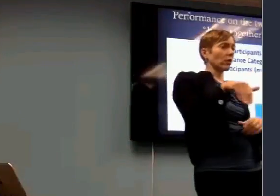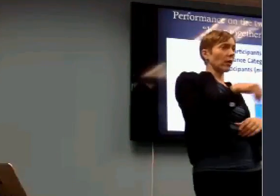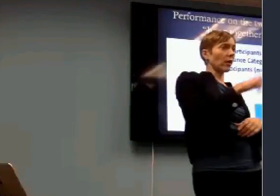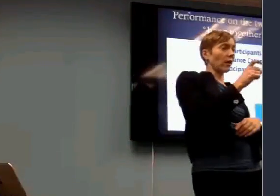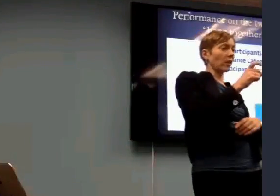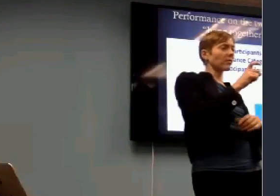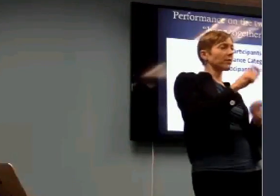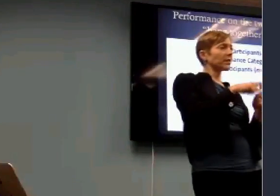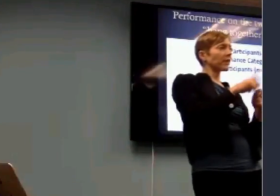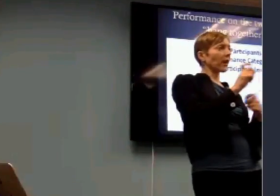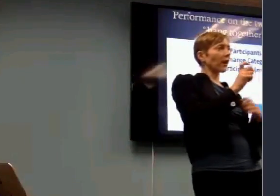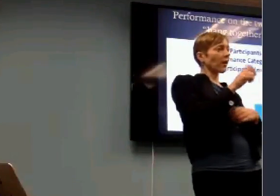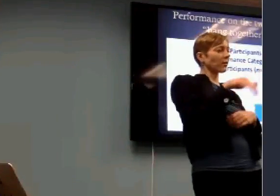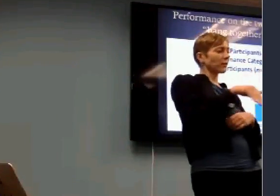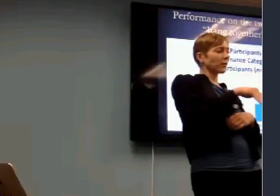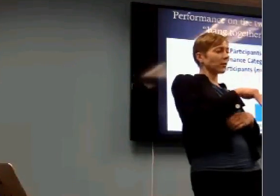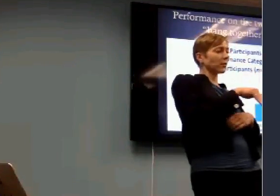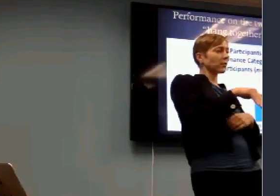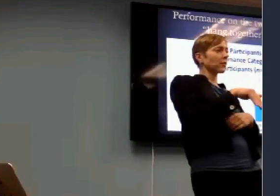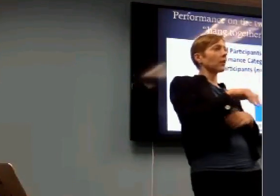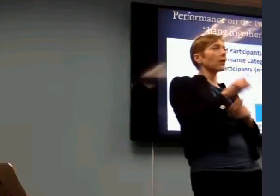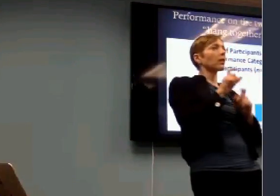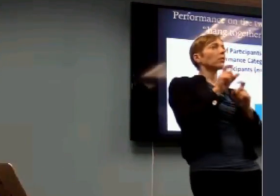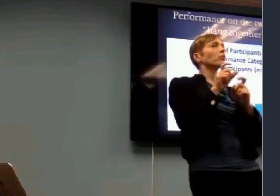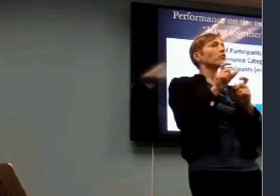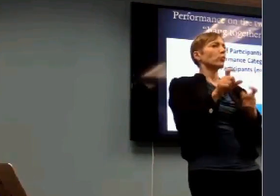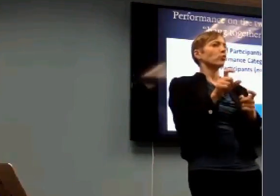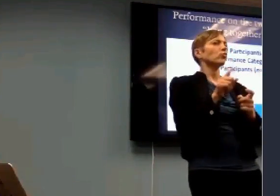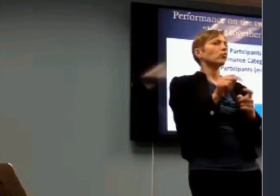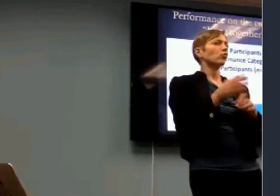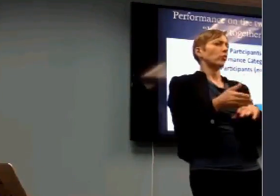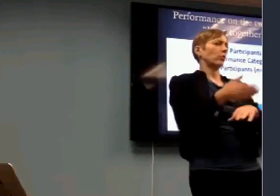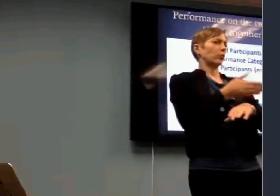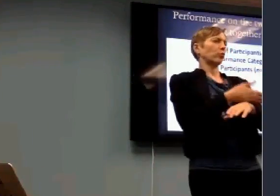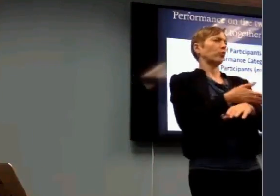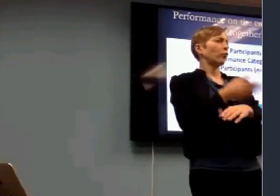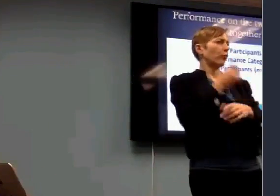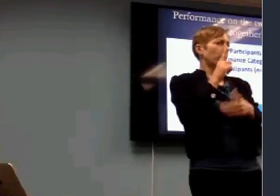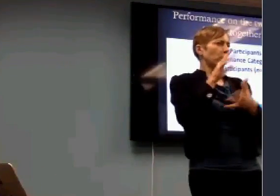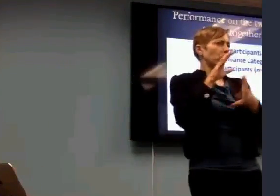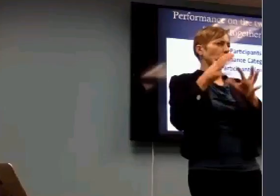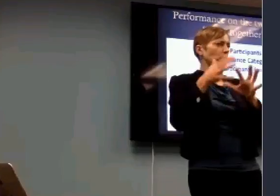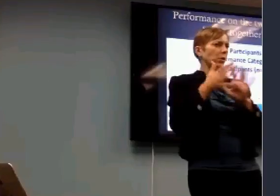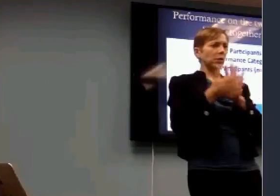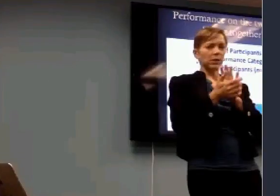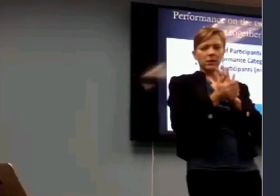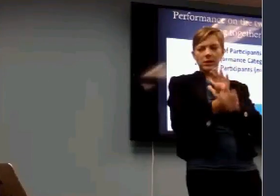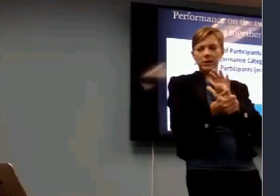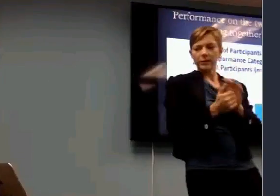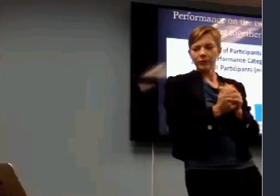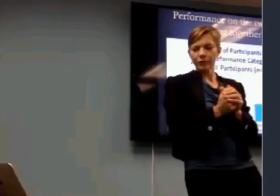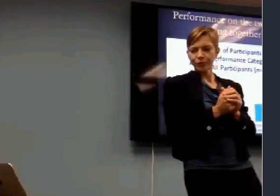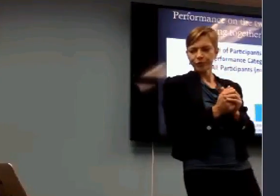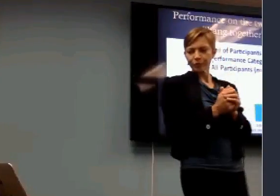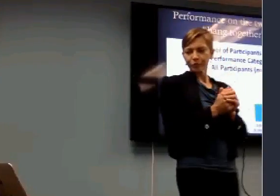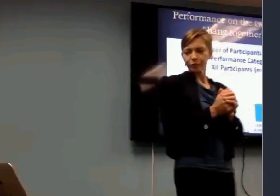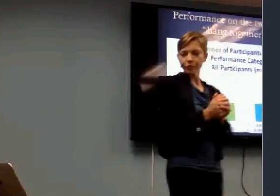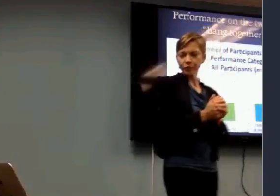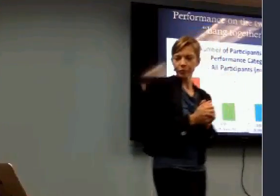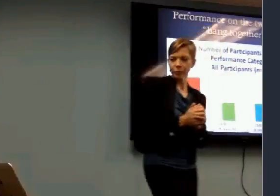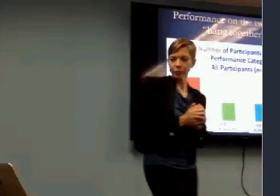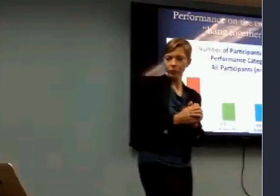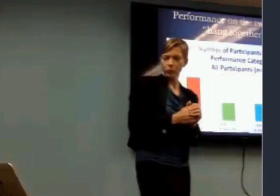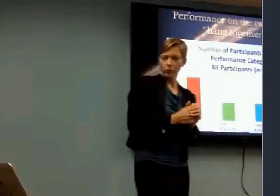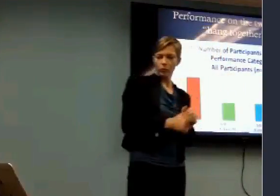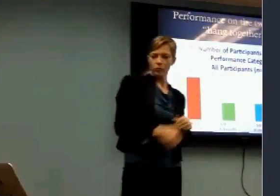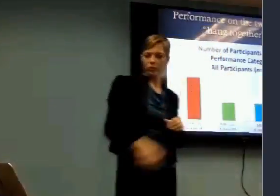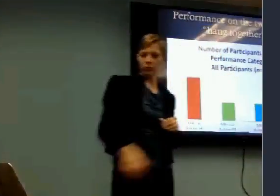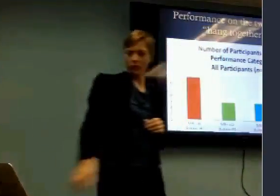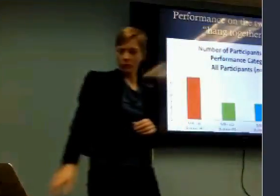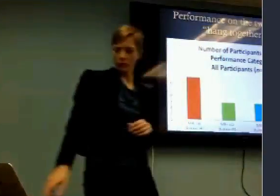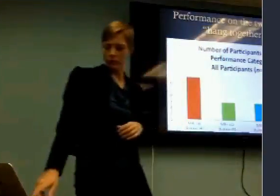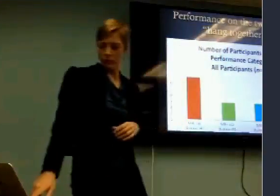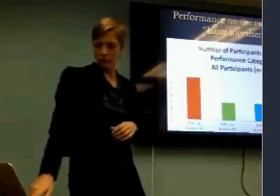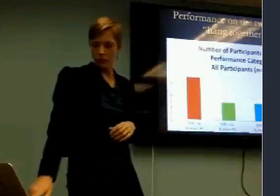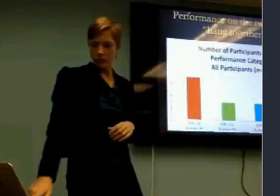that structure in language, the x-axis, will contribute to an increased performance on the